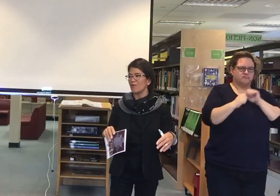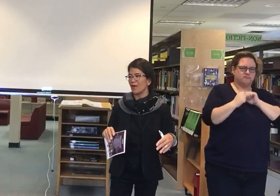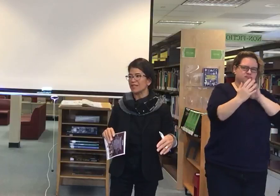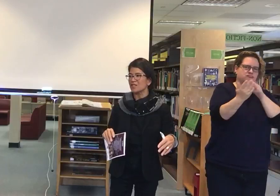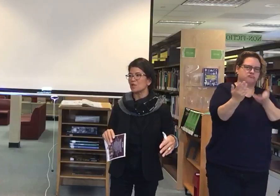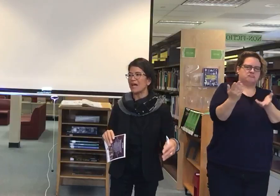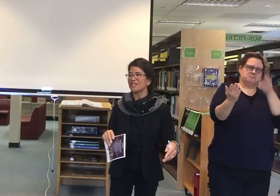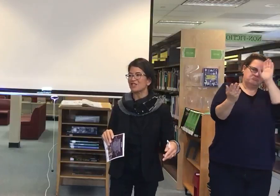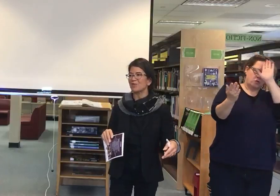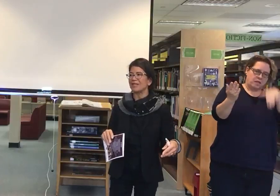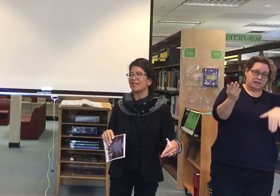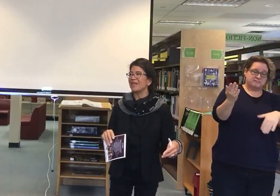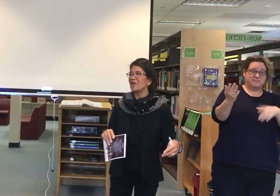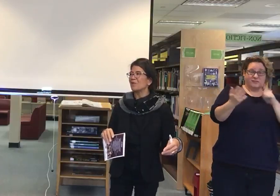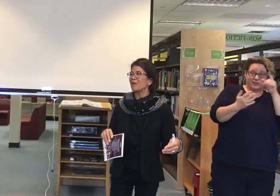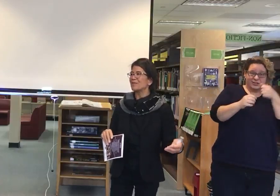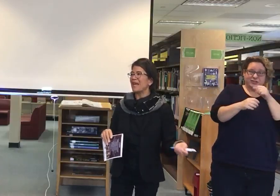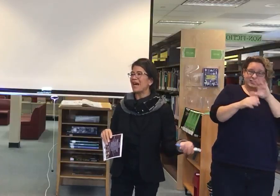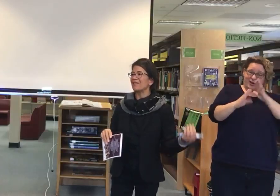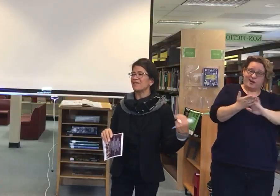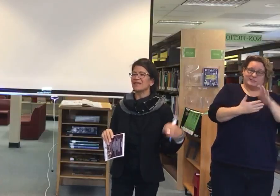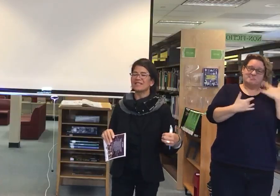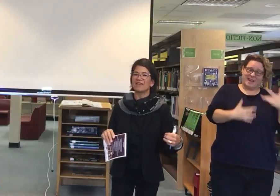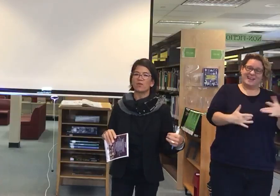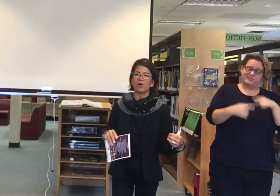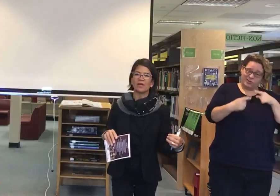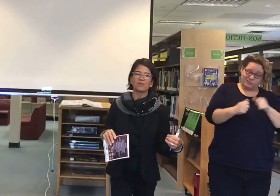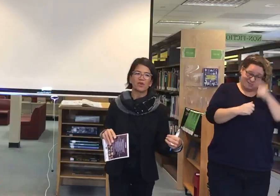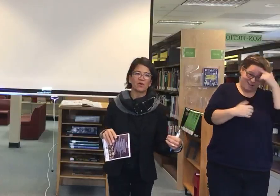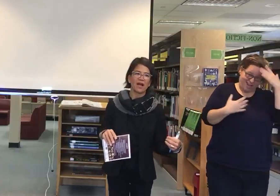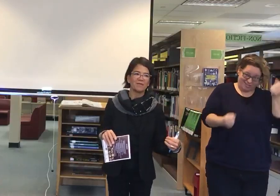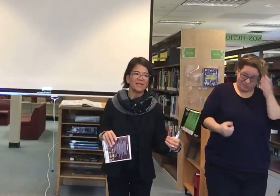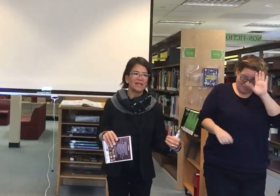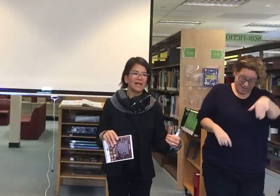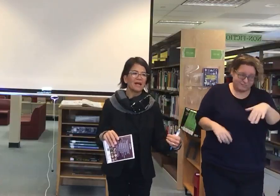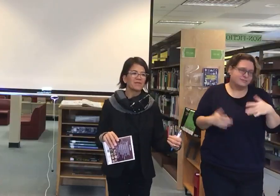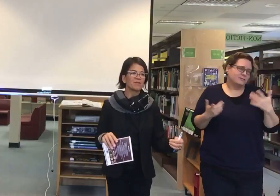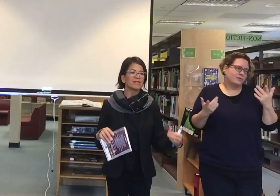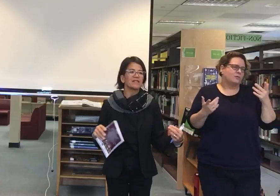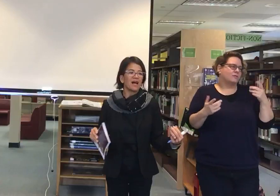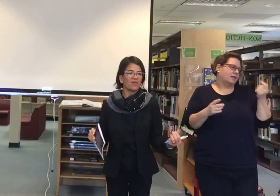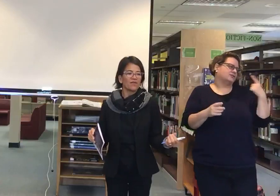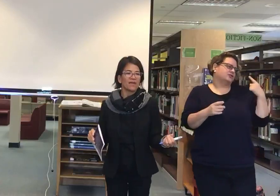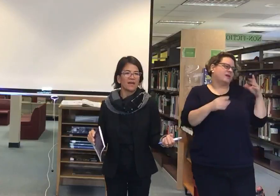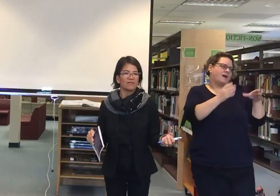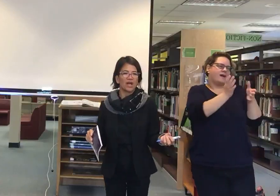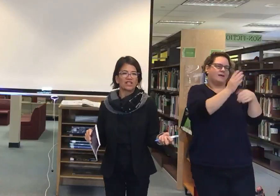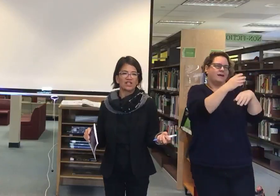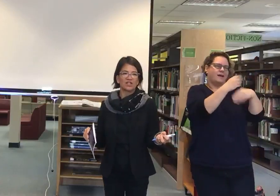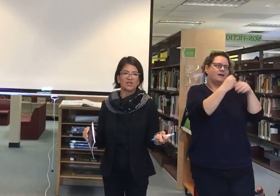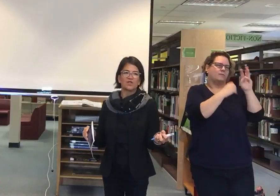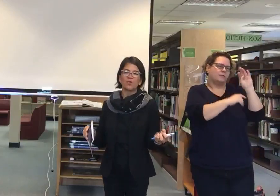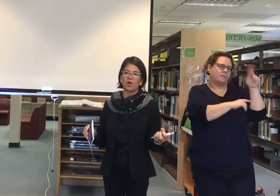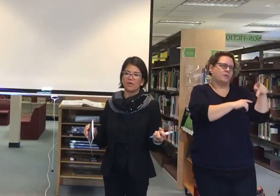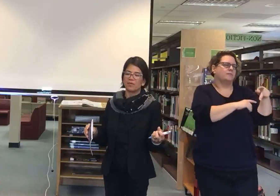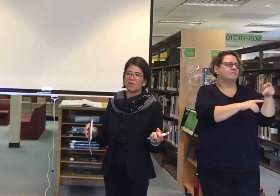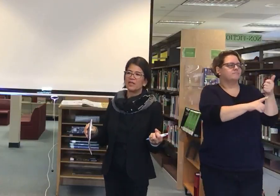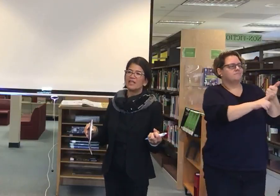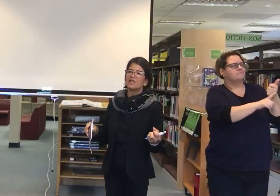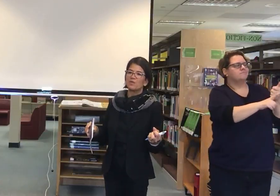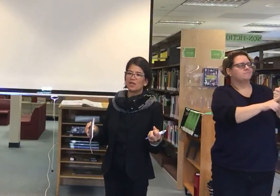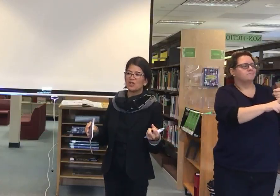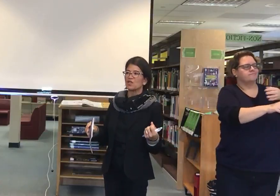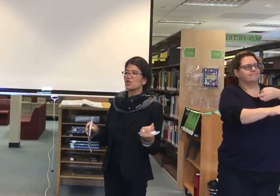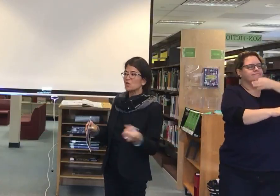piece right up front. And so last year we were able to have the Deaf Wellbeing Program, some mental health practitioners and support